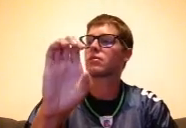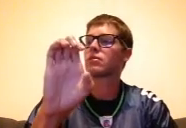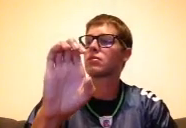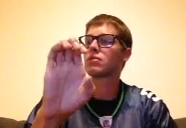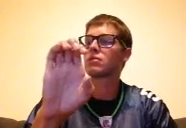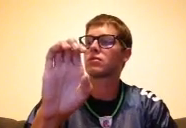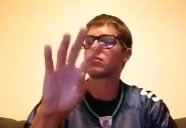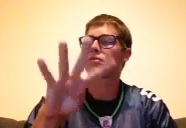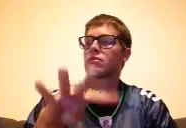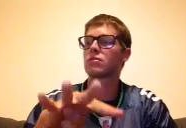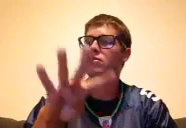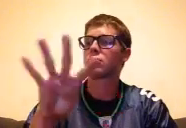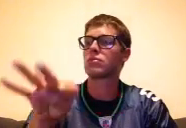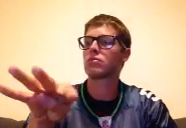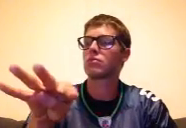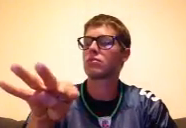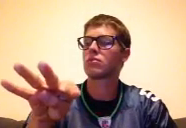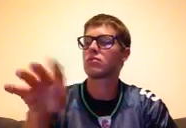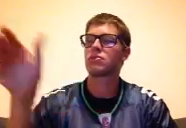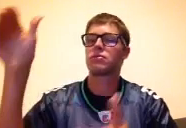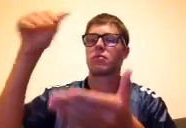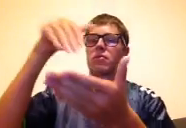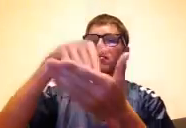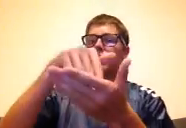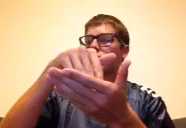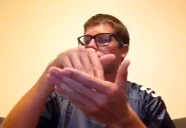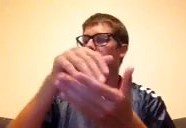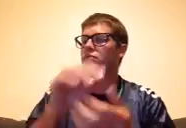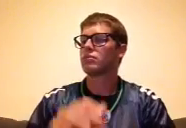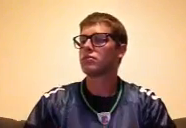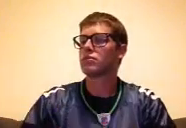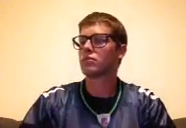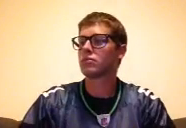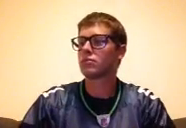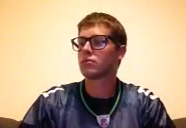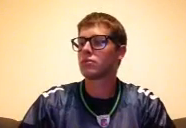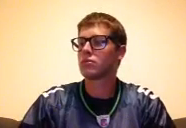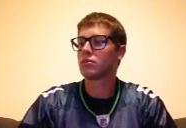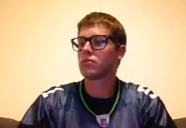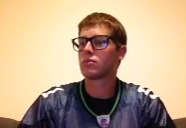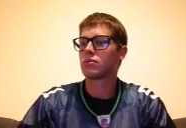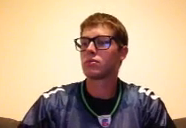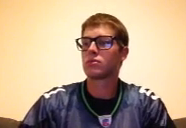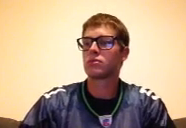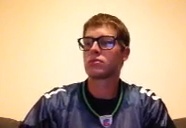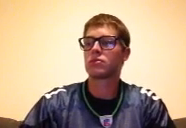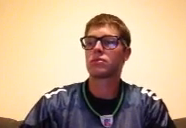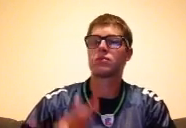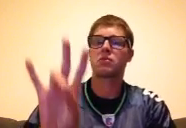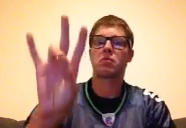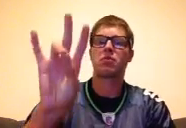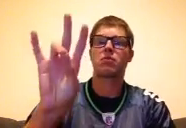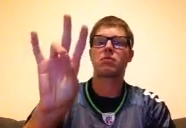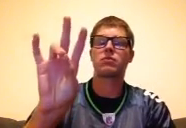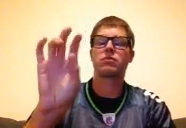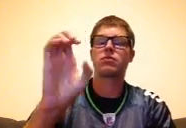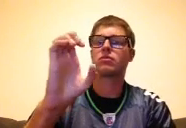couldn't get in a rhythm. Had moved the ball okay, then had, 8 negative yardage plays there. So we did a better job in the second half and moved the ball